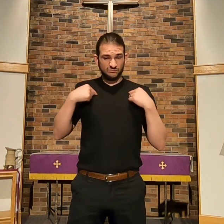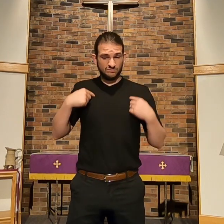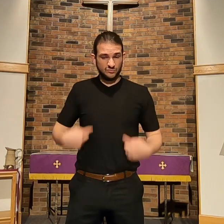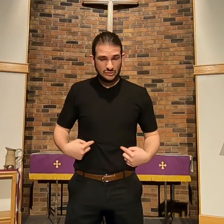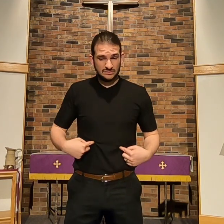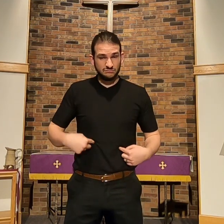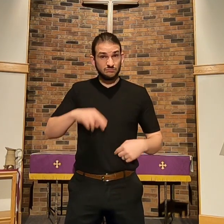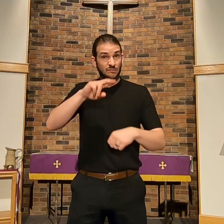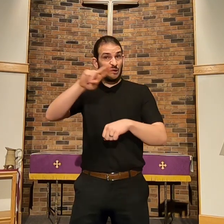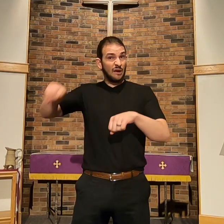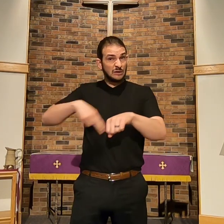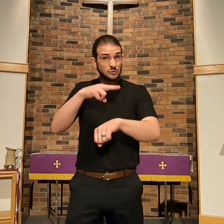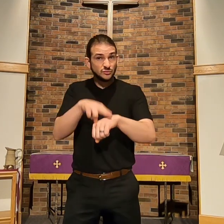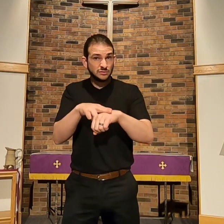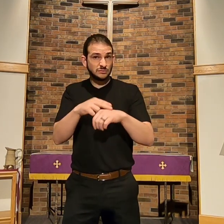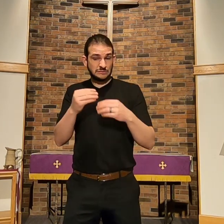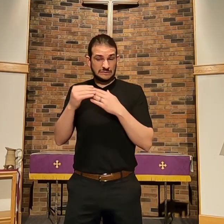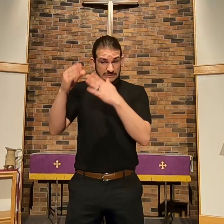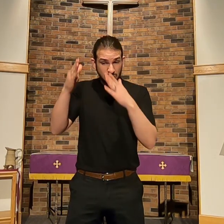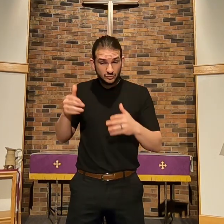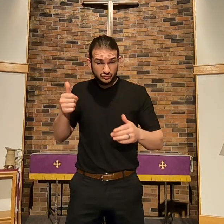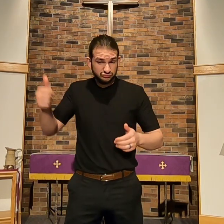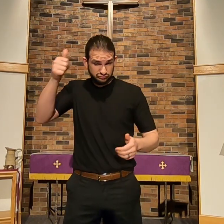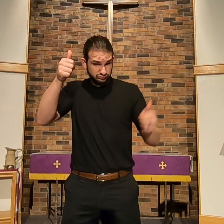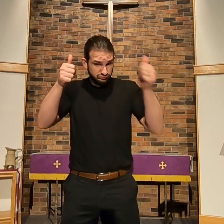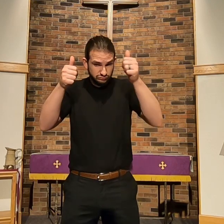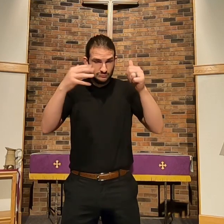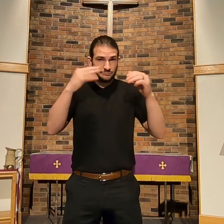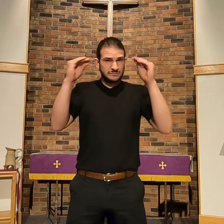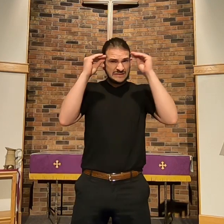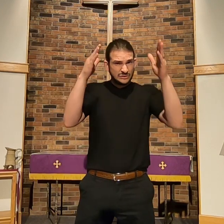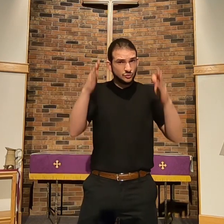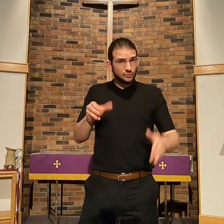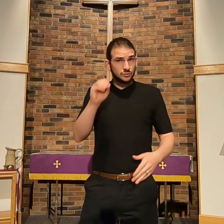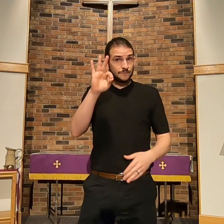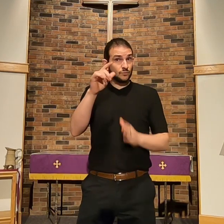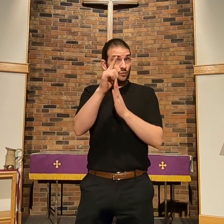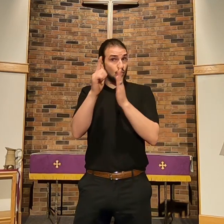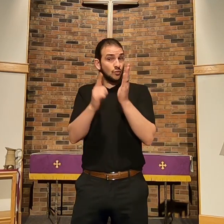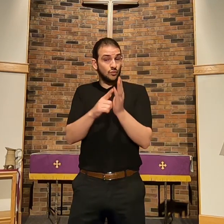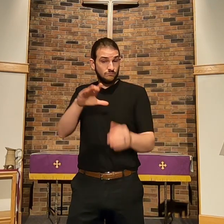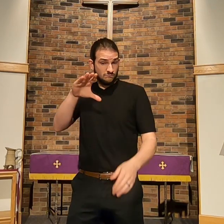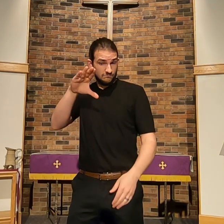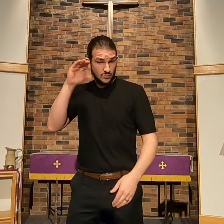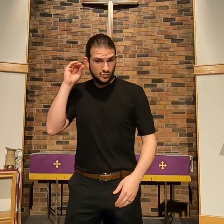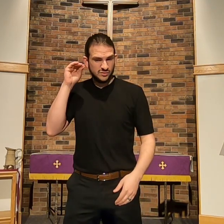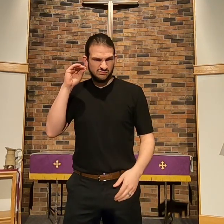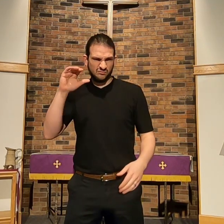Then the chief priests, the nation's leaders, and the teachers of the law of Moses all met